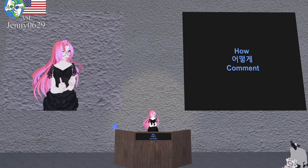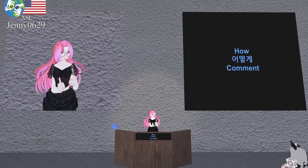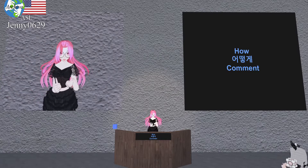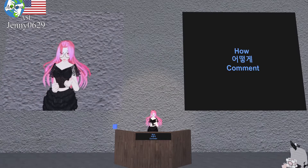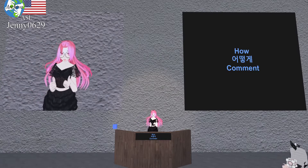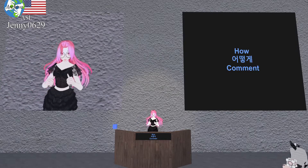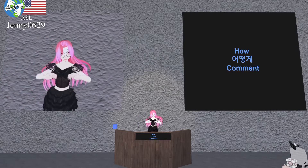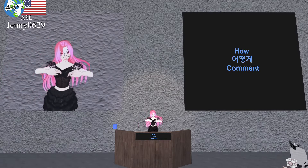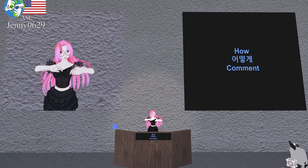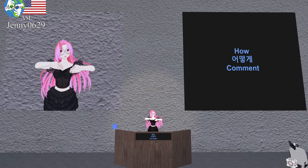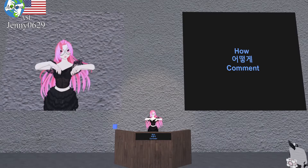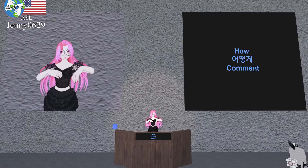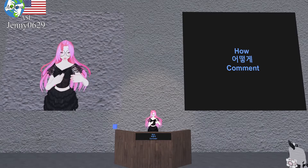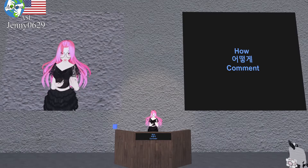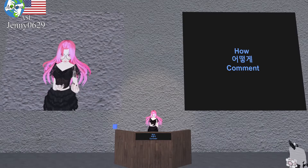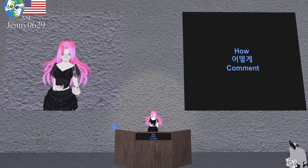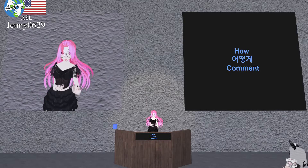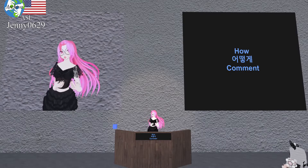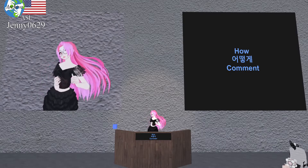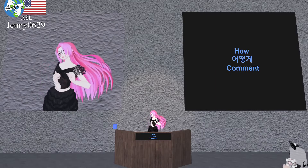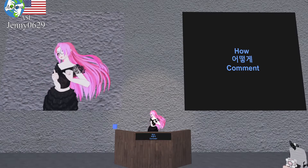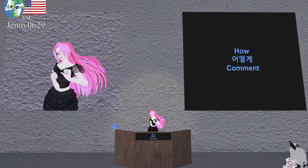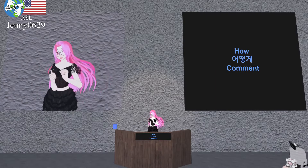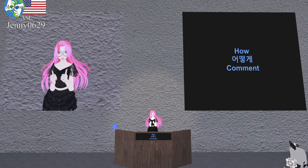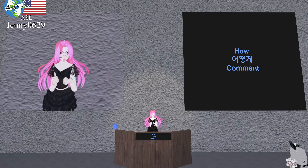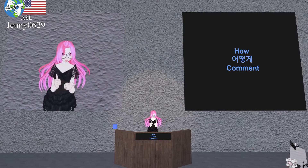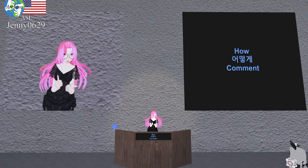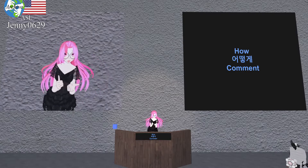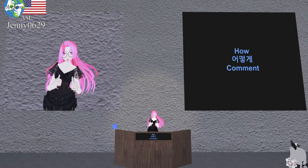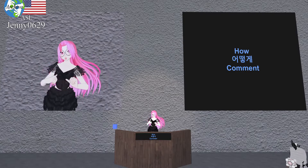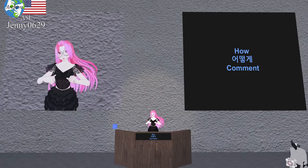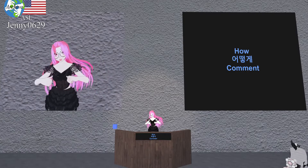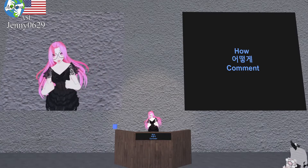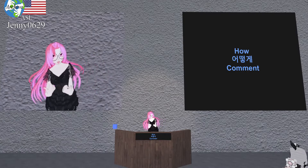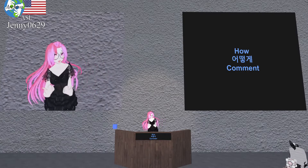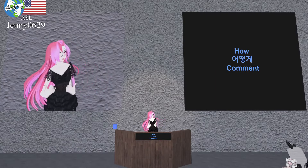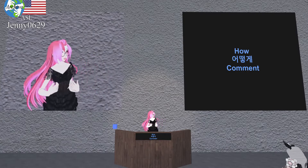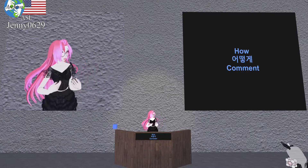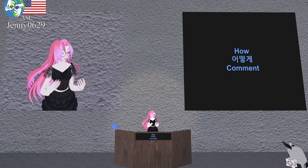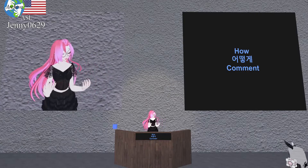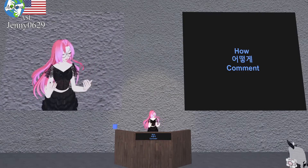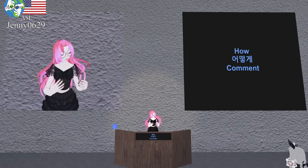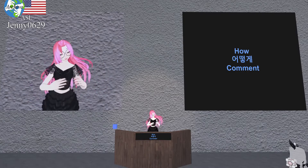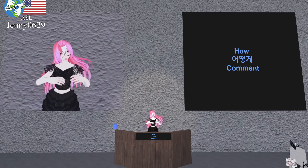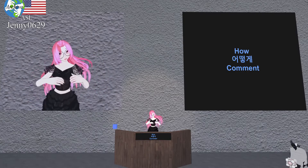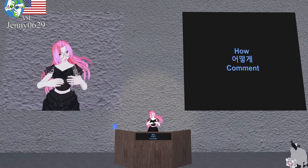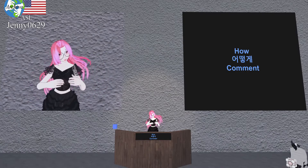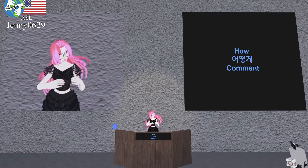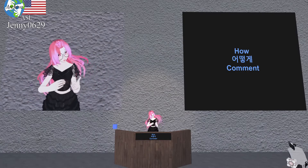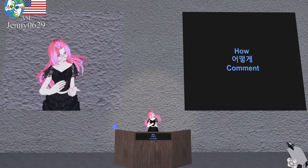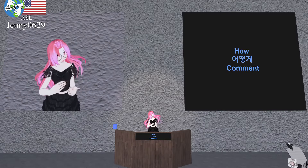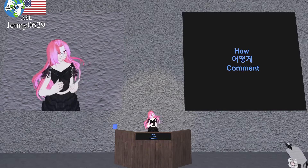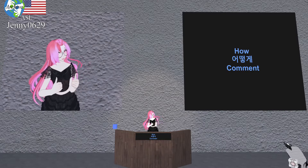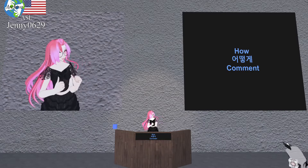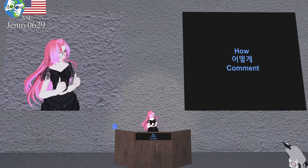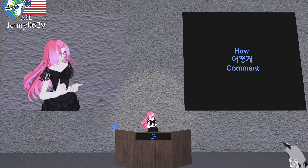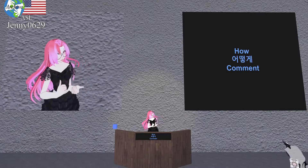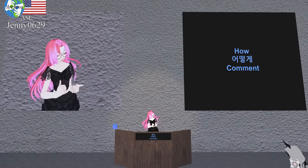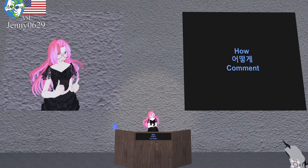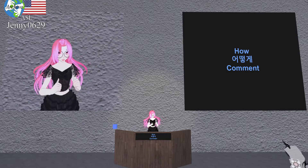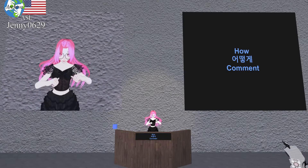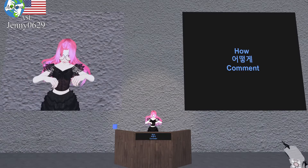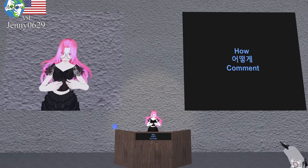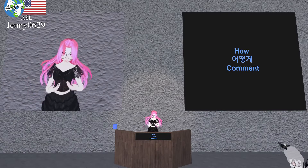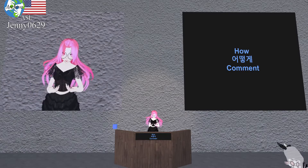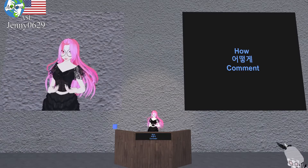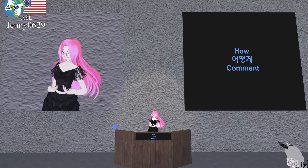This is also fine. So either how, there's how, there's a lot of different ways, but usually if it's just